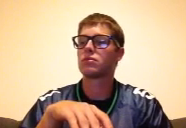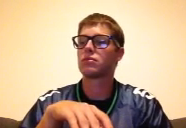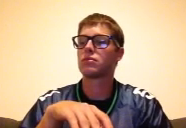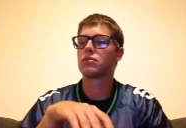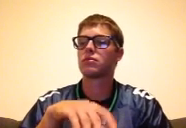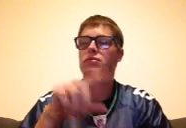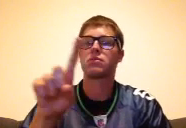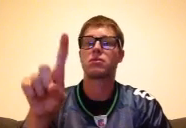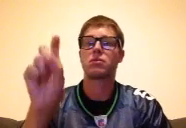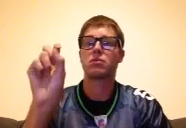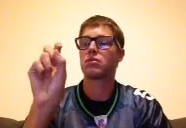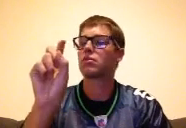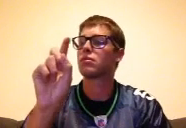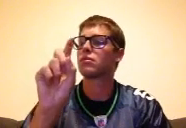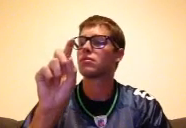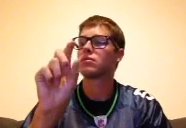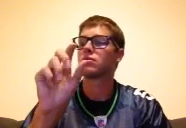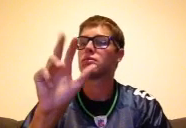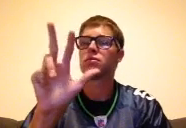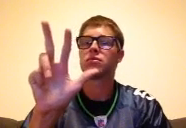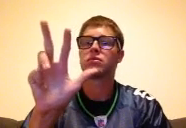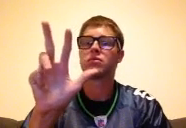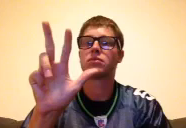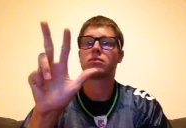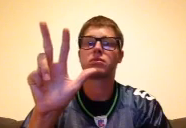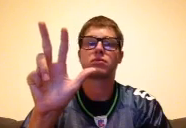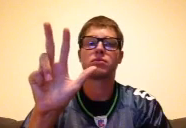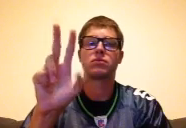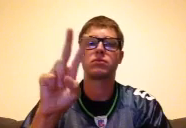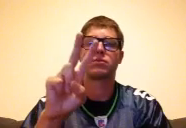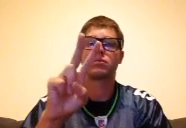It was awful. That's all I'm going to say about it. Yeah.